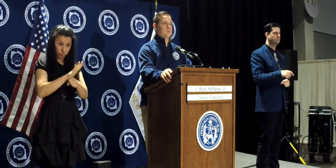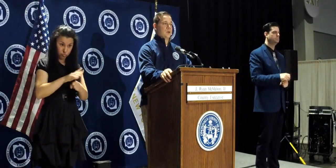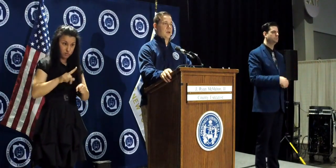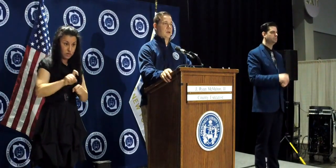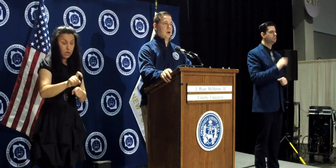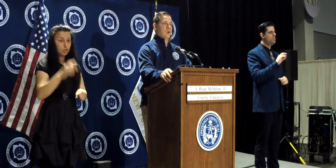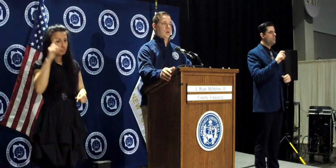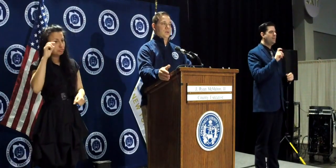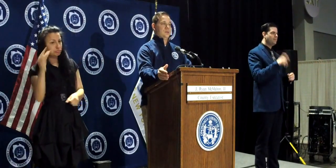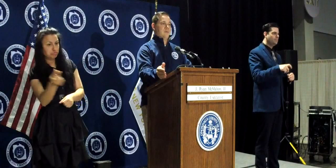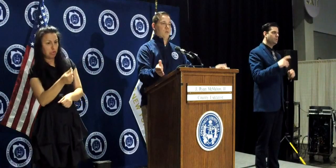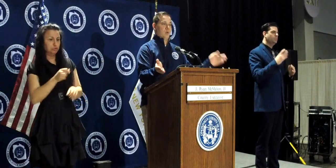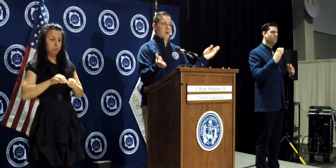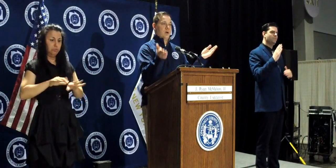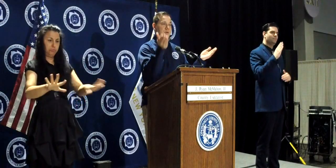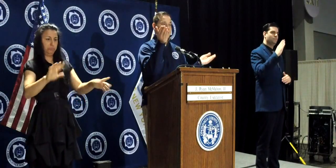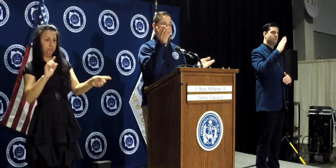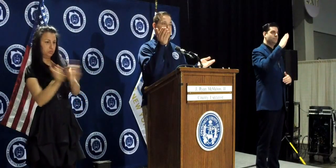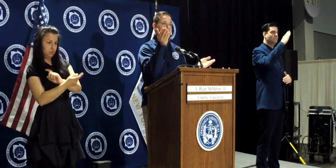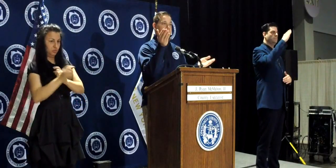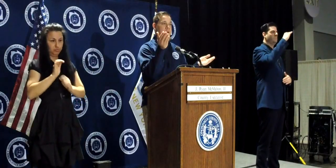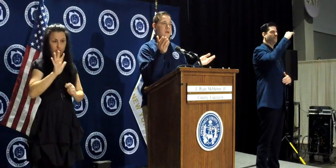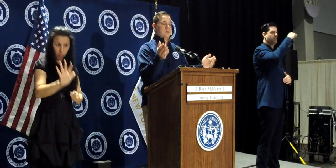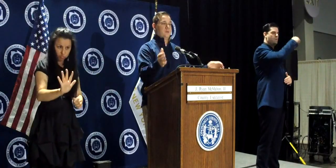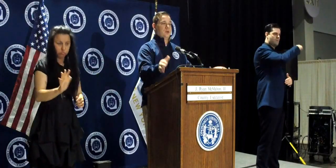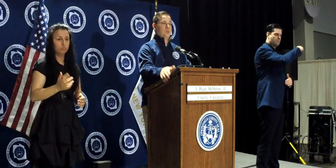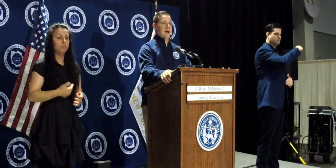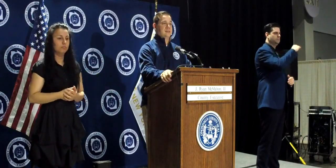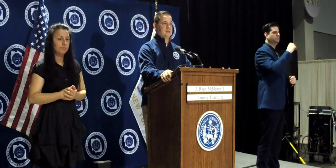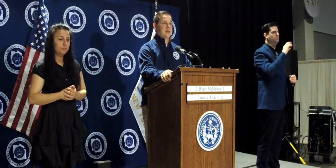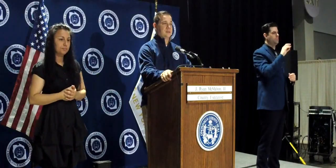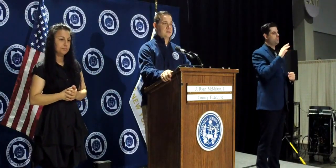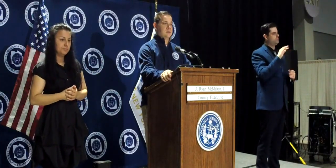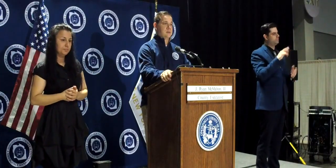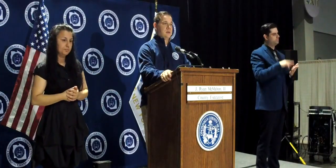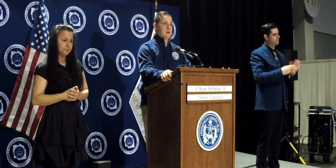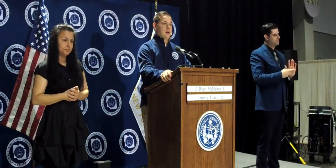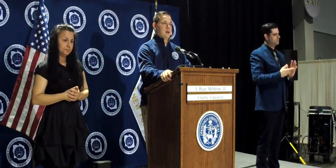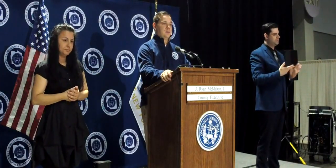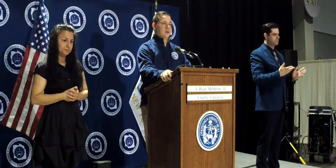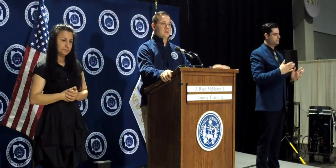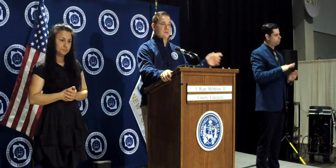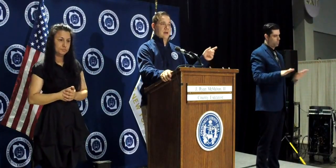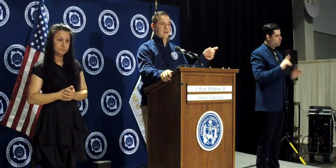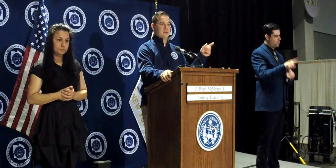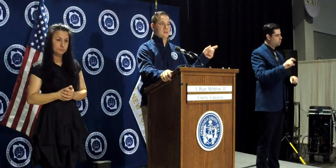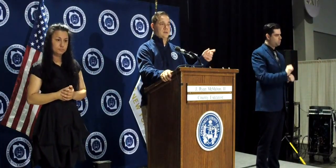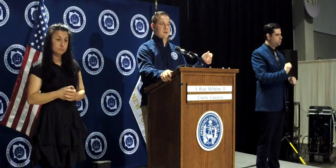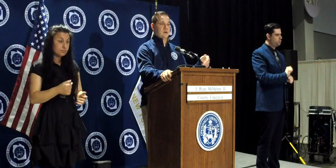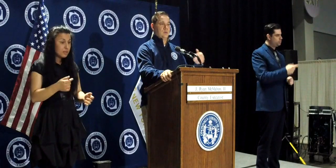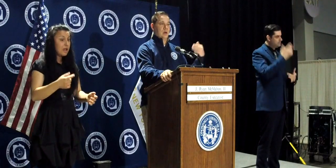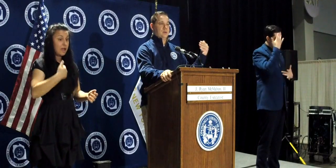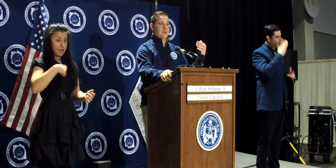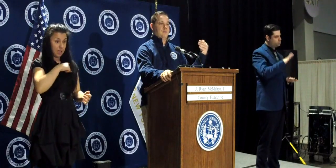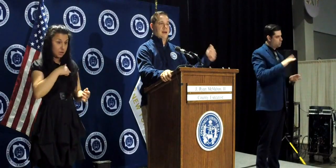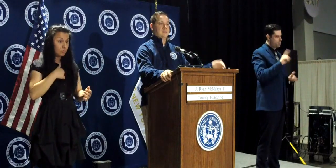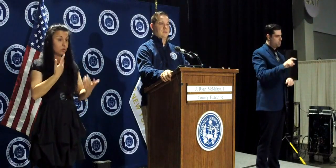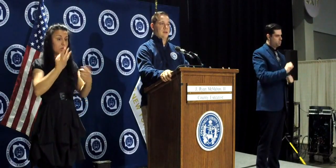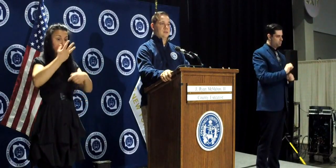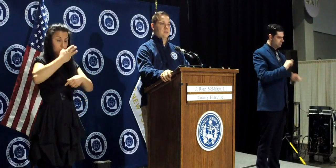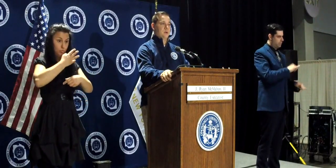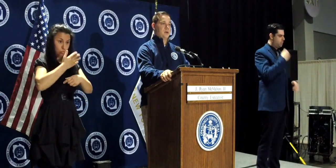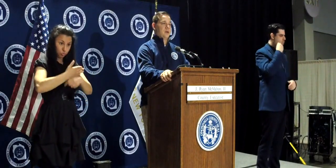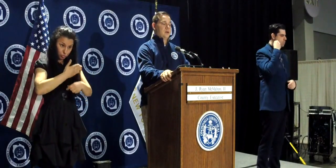direction. And our goal is to have more recoveries each day than we do positive cases. As long as the virus is here, we'll always have